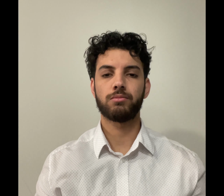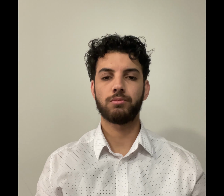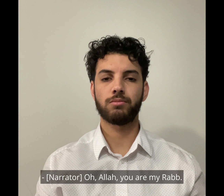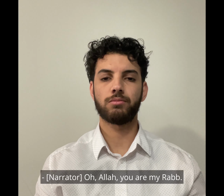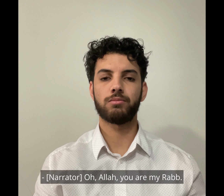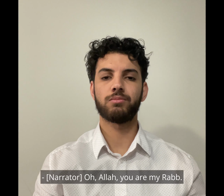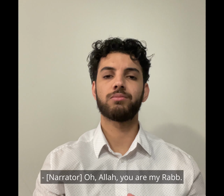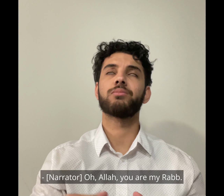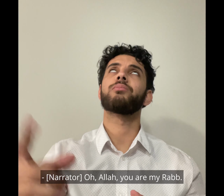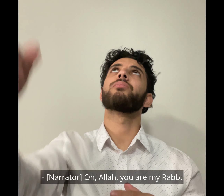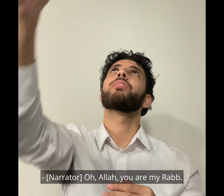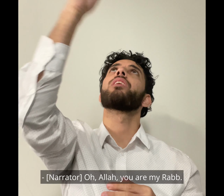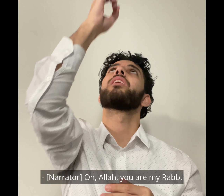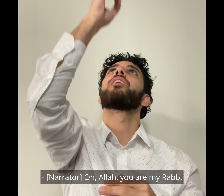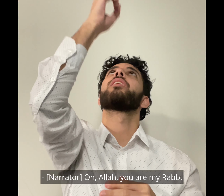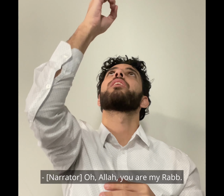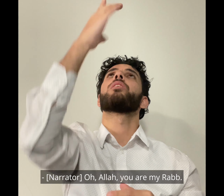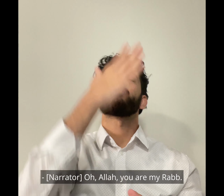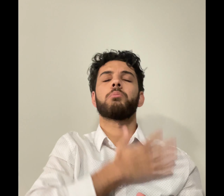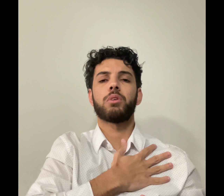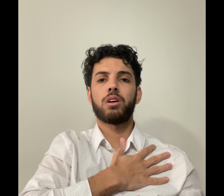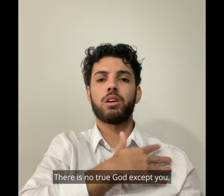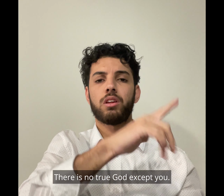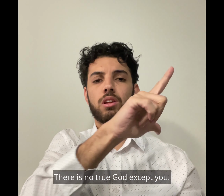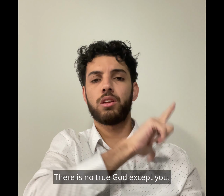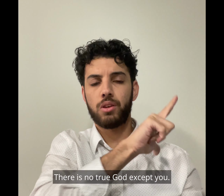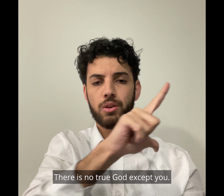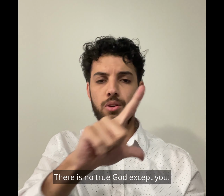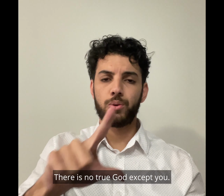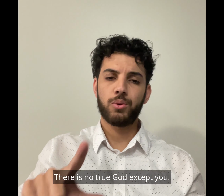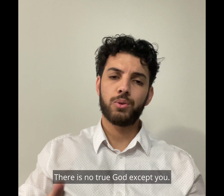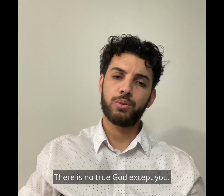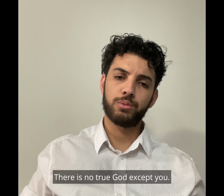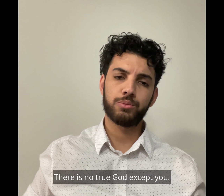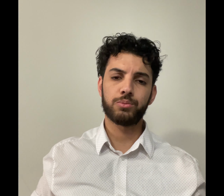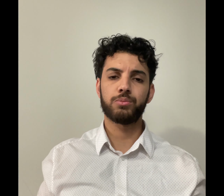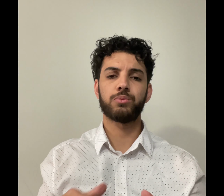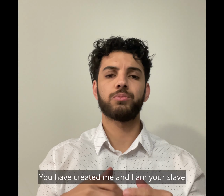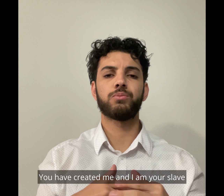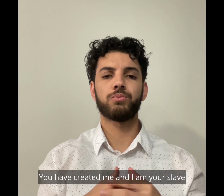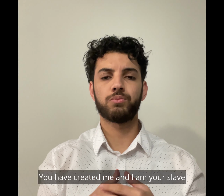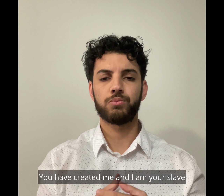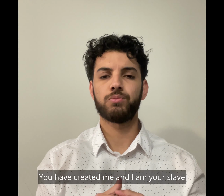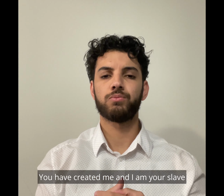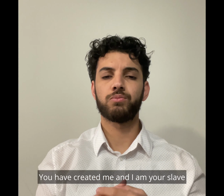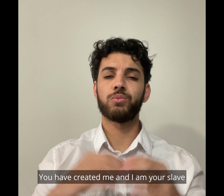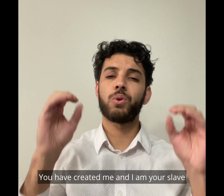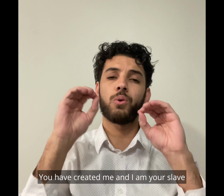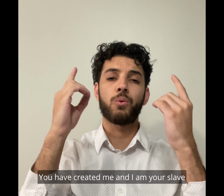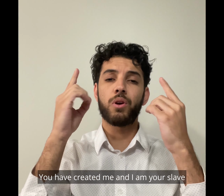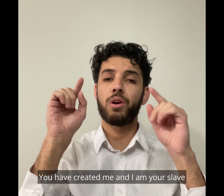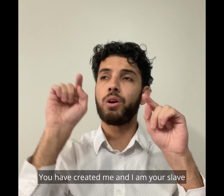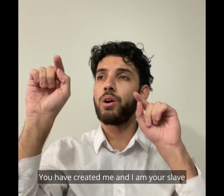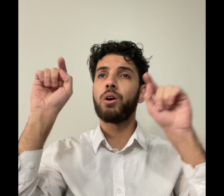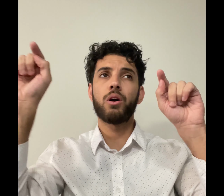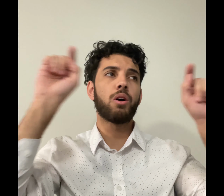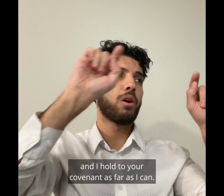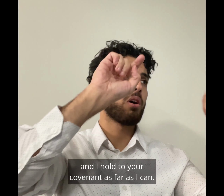Oh Allah, you are my Rabb. There is no true God except you. You have created me and I am your slave, and I